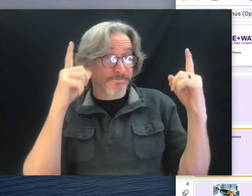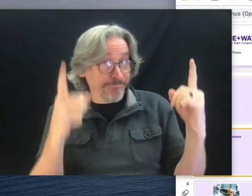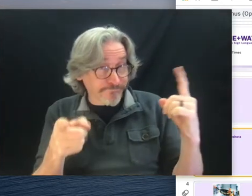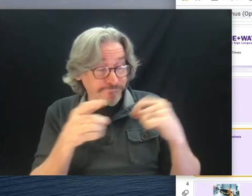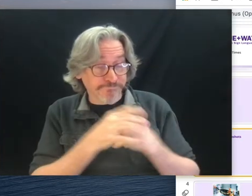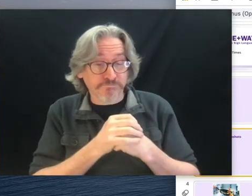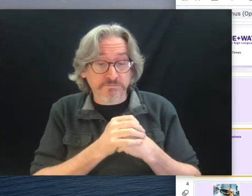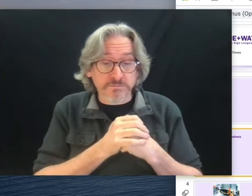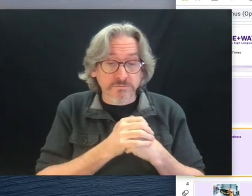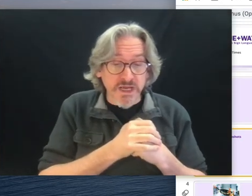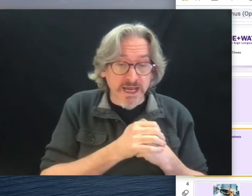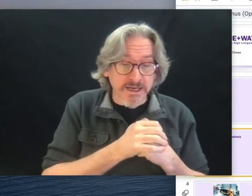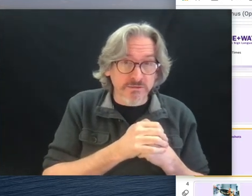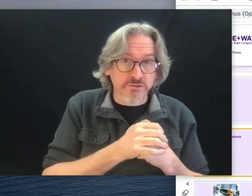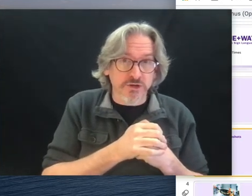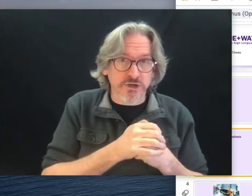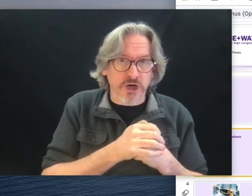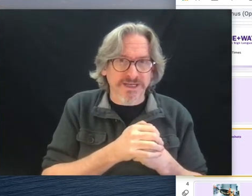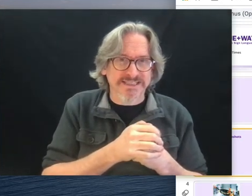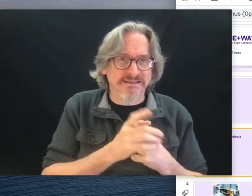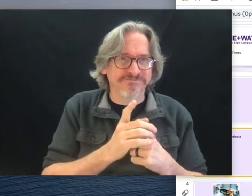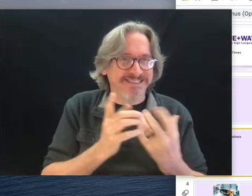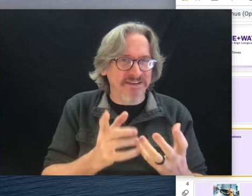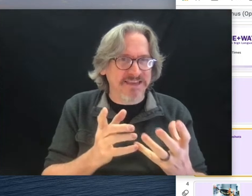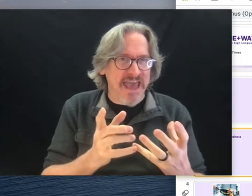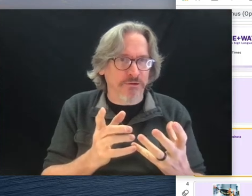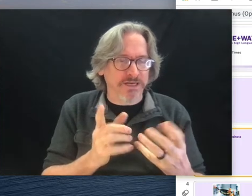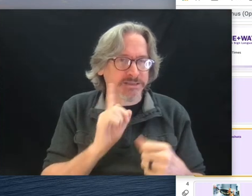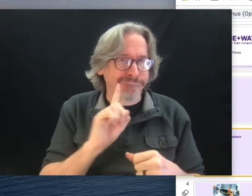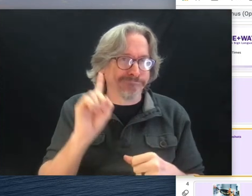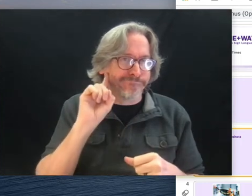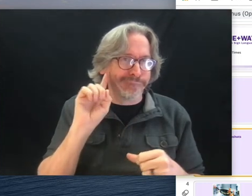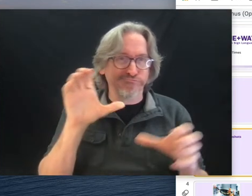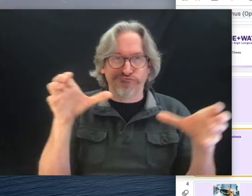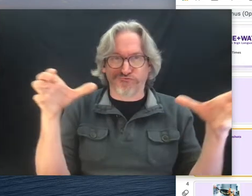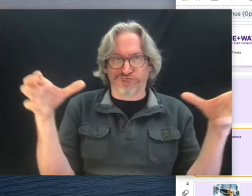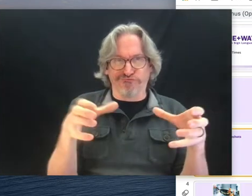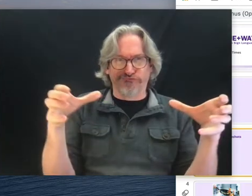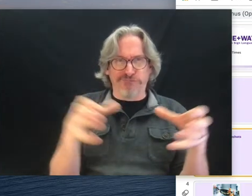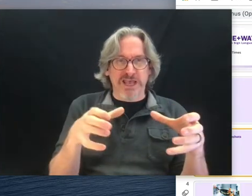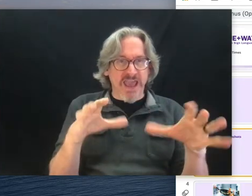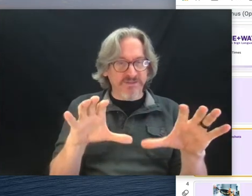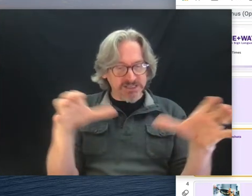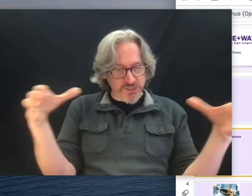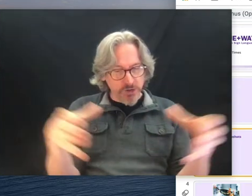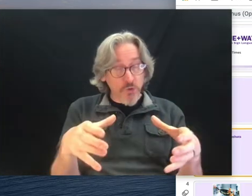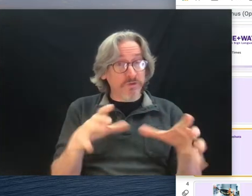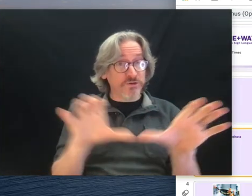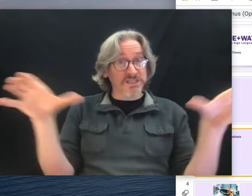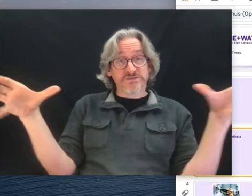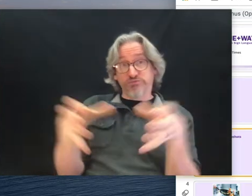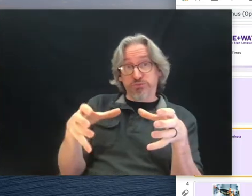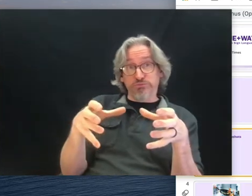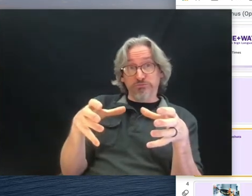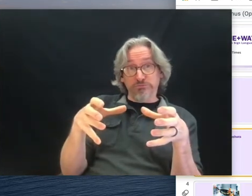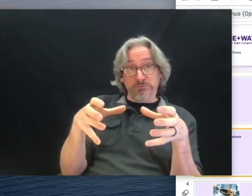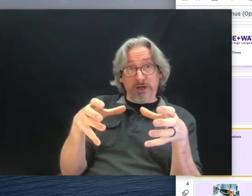snapshot, and they're going to talk about deaf gatherings. And this is the one, we've used